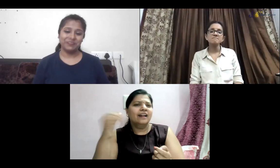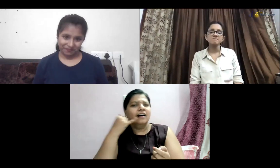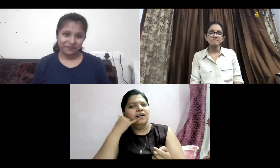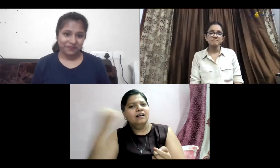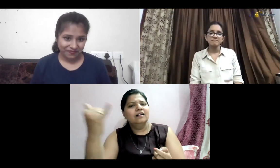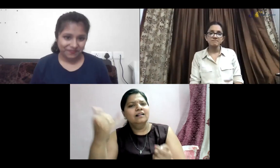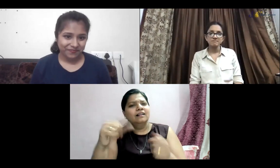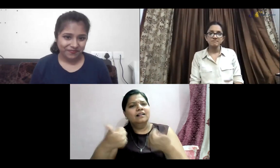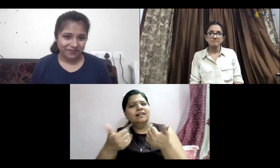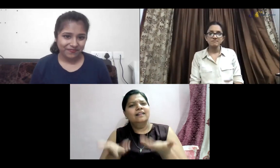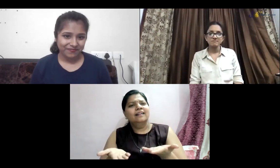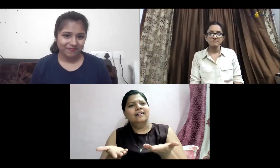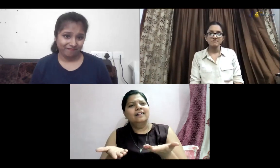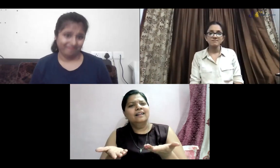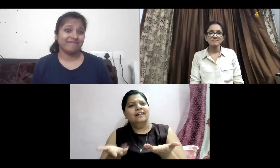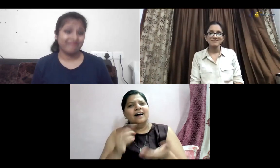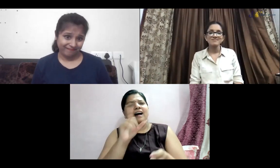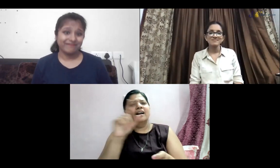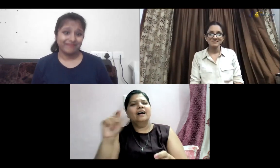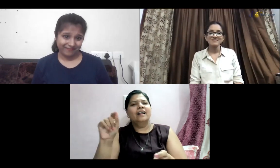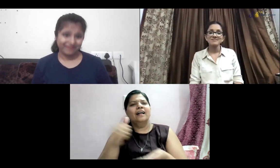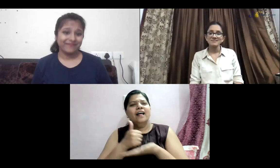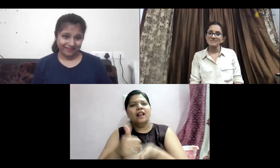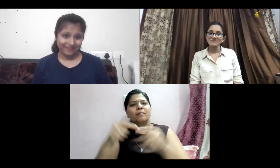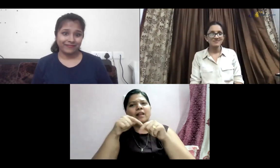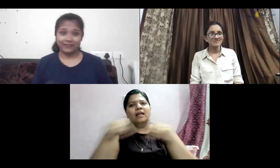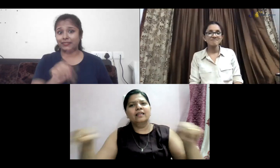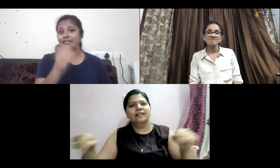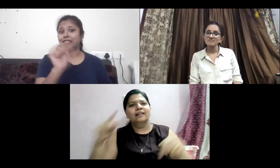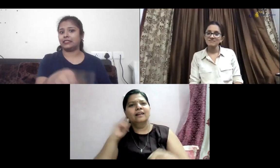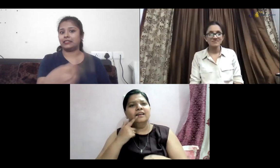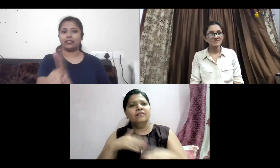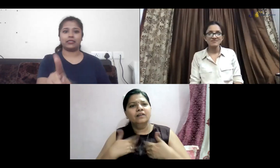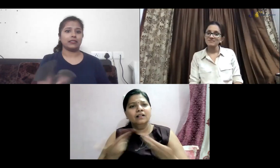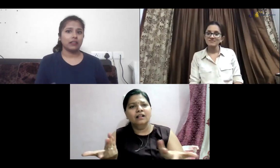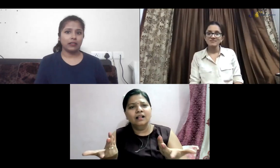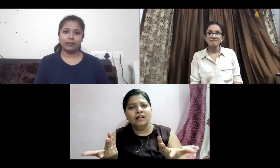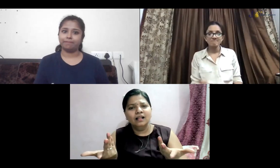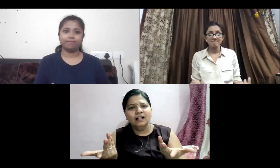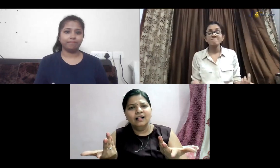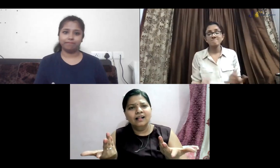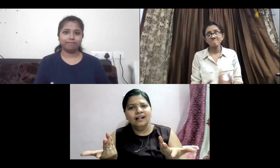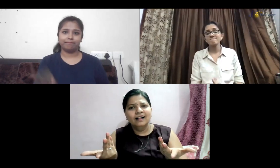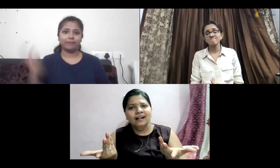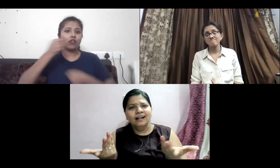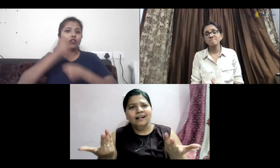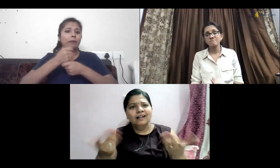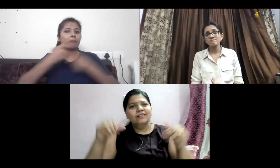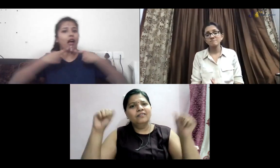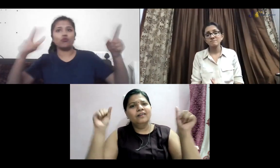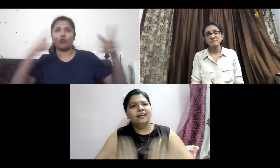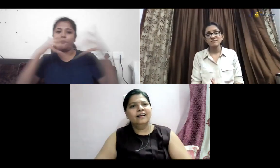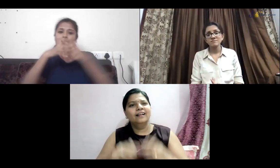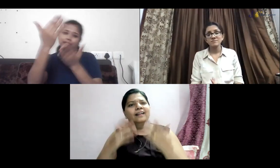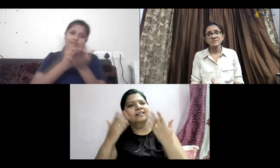equally. So the things is that we will get access, then we can do it. Yeah. So hearing person, they can easily call 100 numbers. But